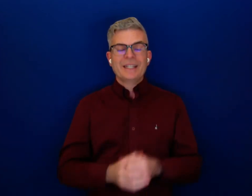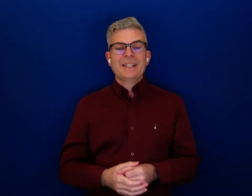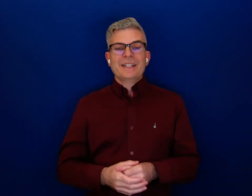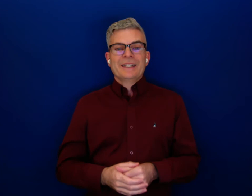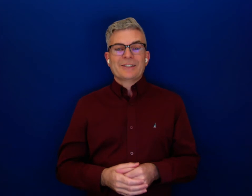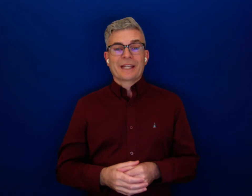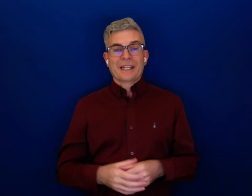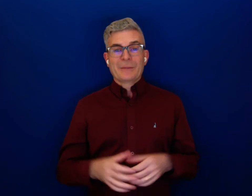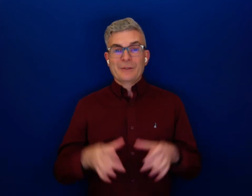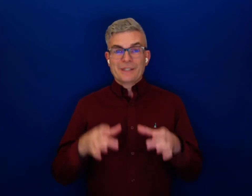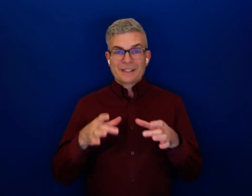so again, I'm using